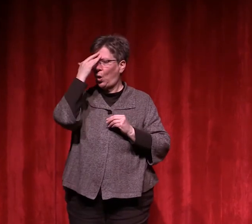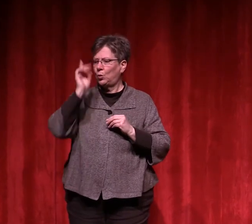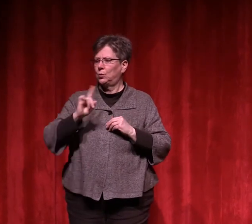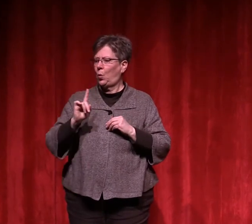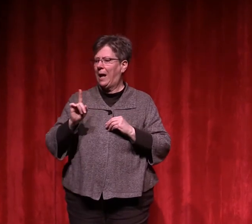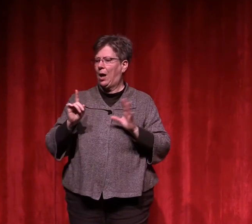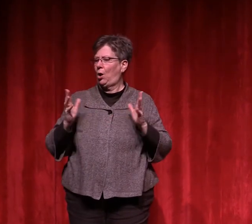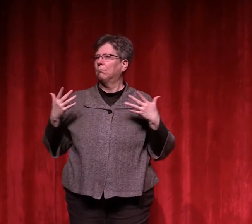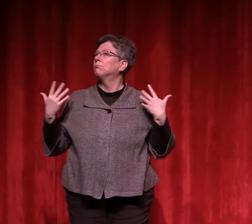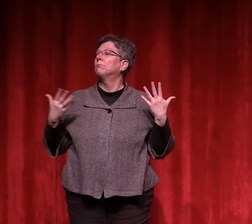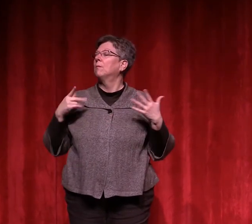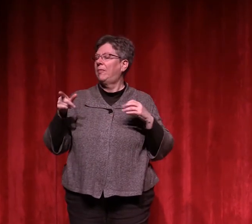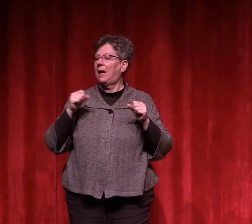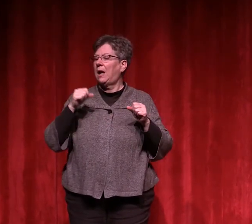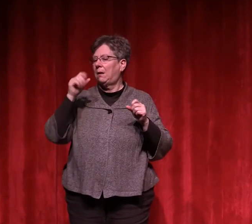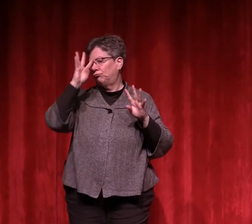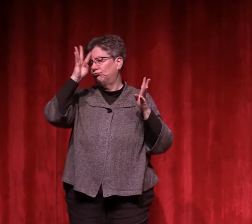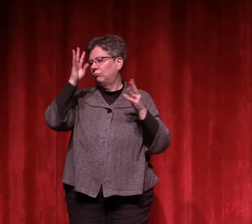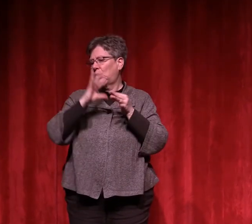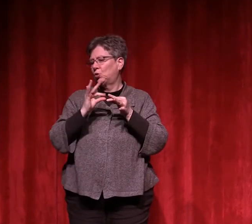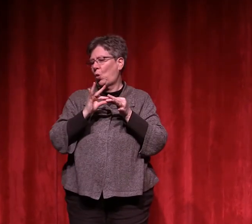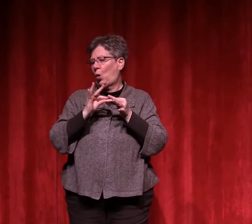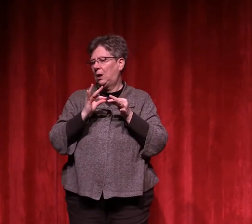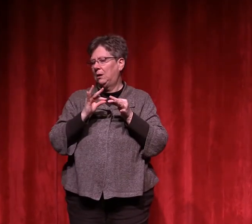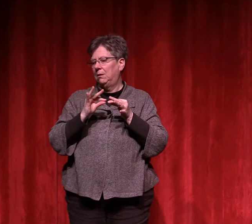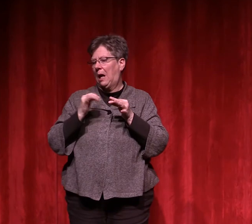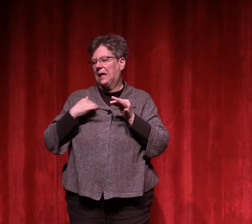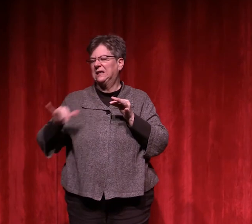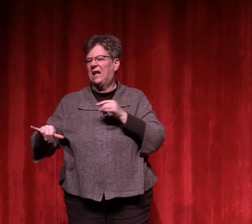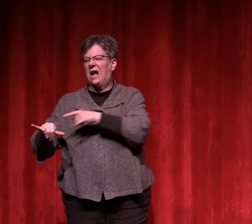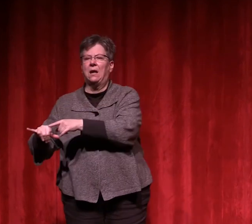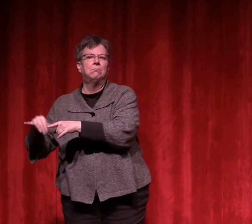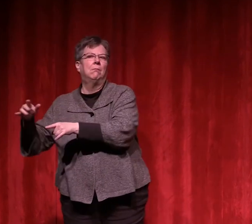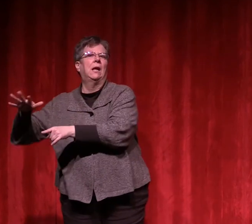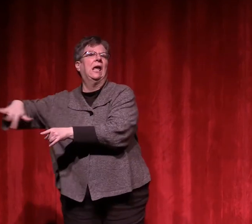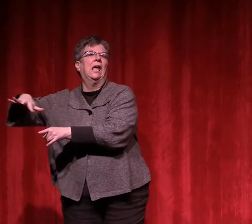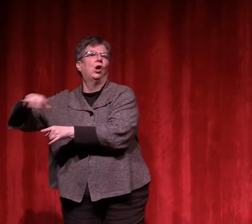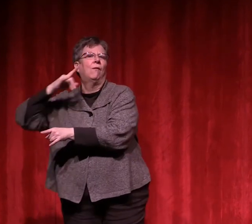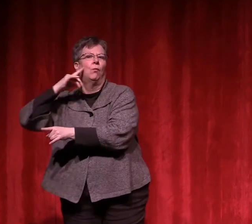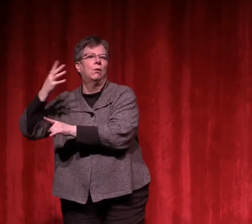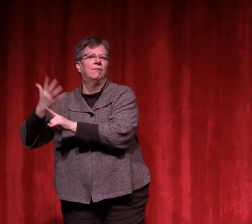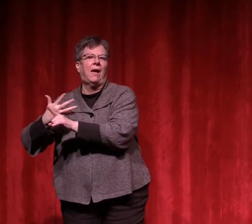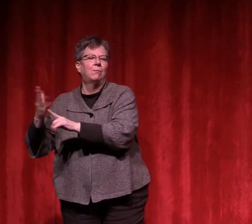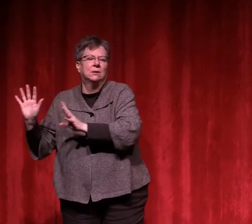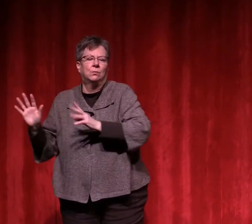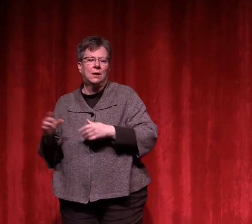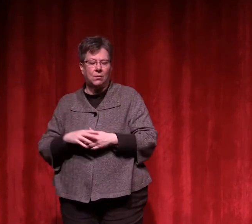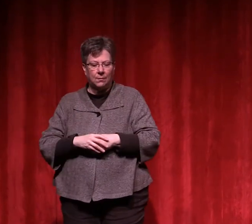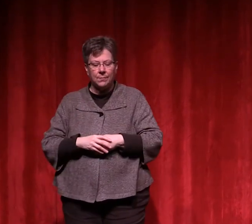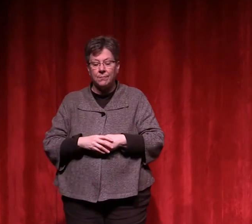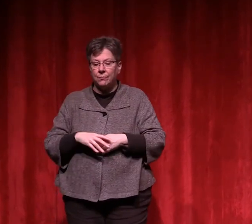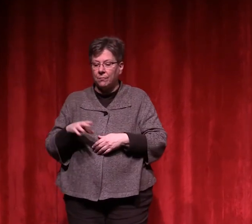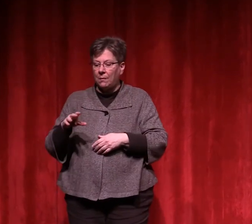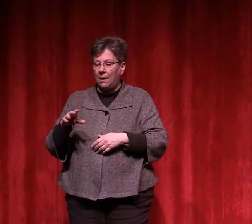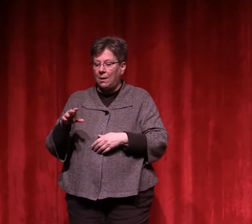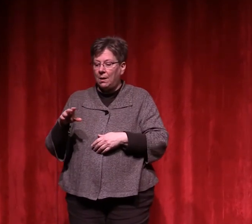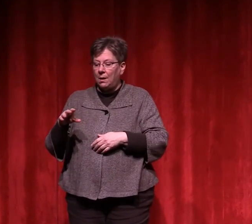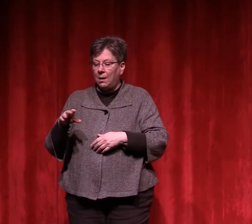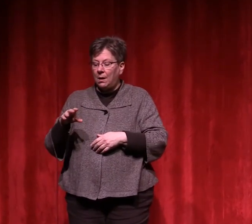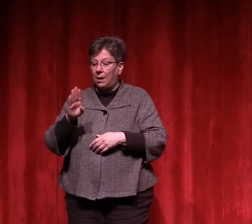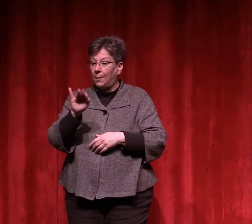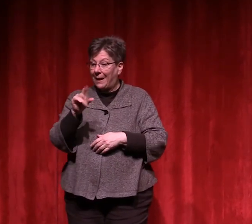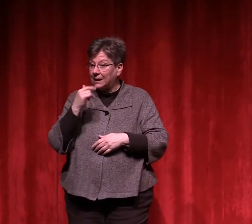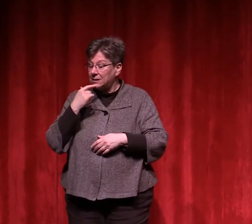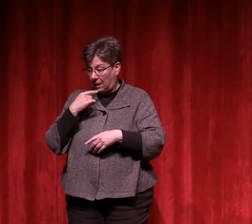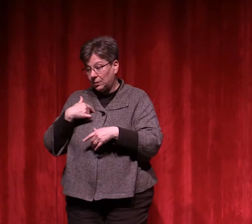your hometown. And Corey said, and you're going to place the baby today, right? And she said, no, we're not going to